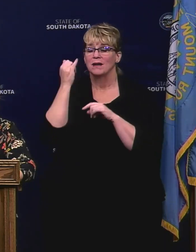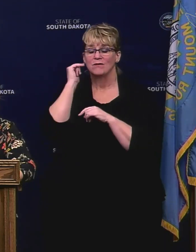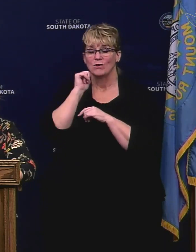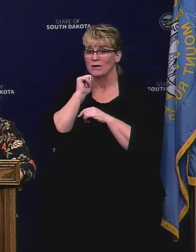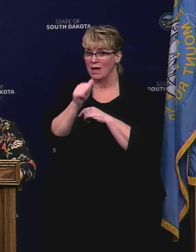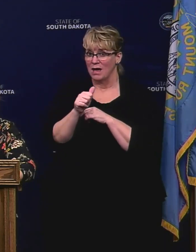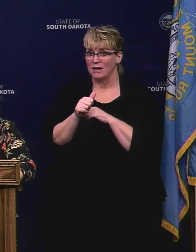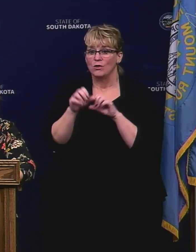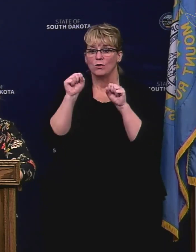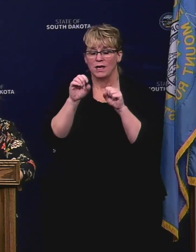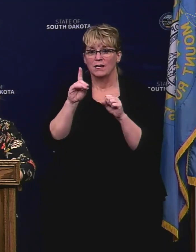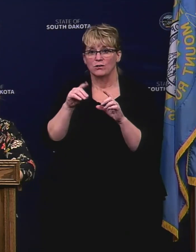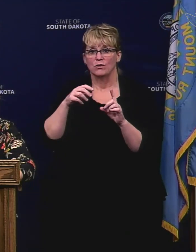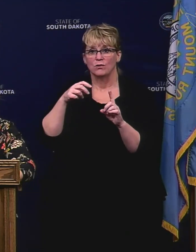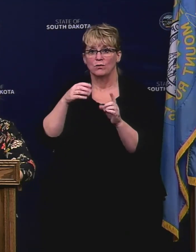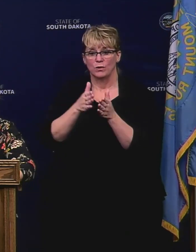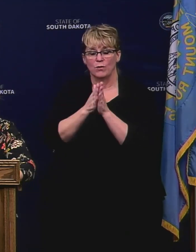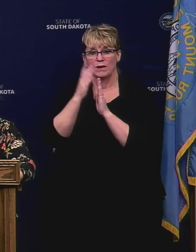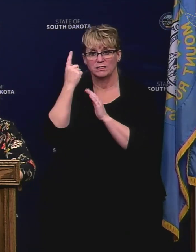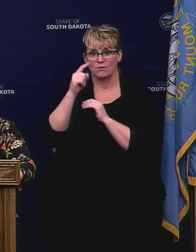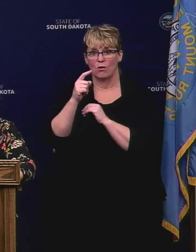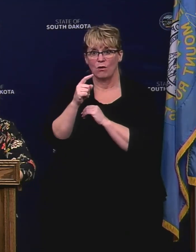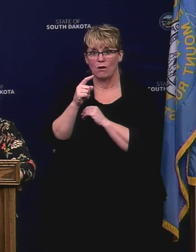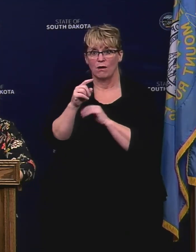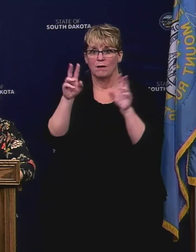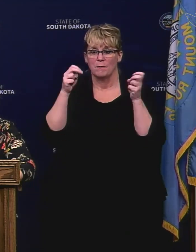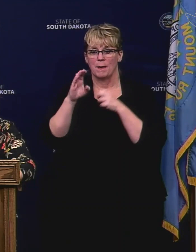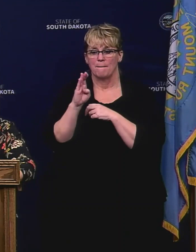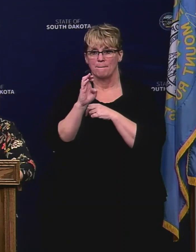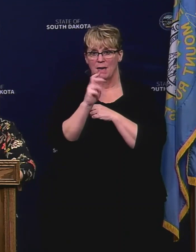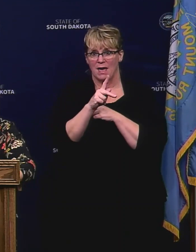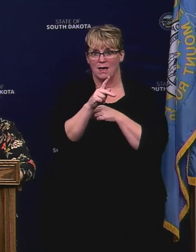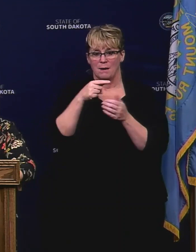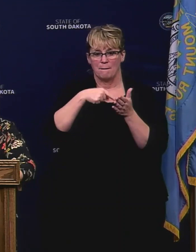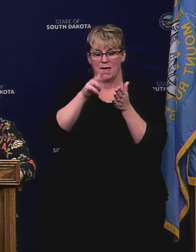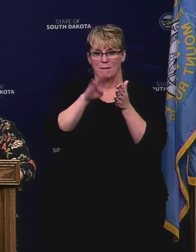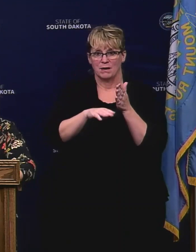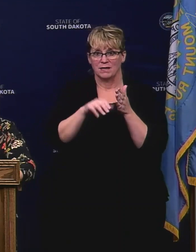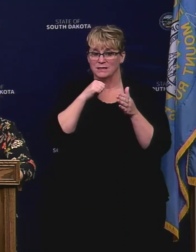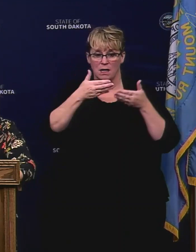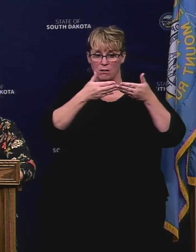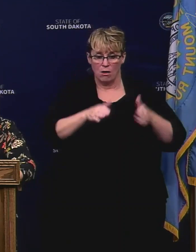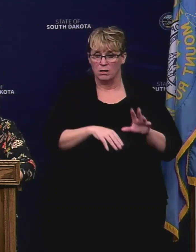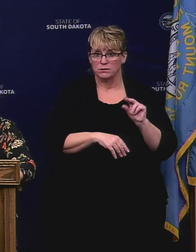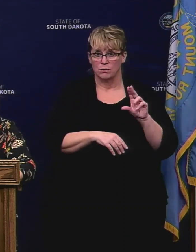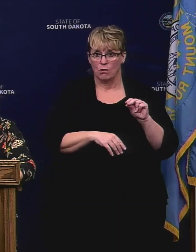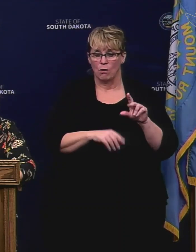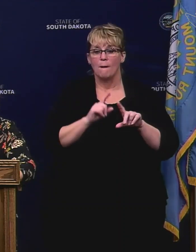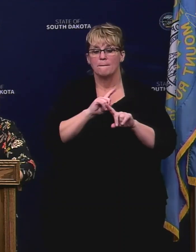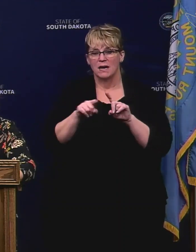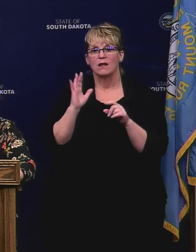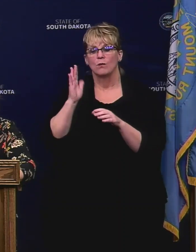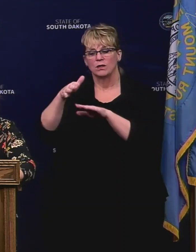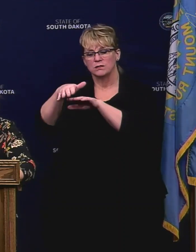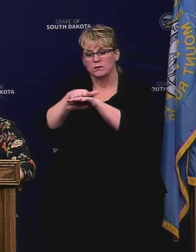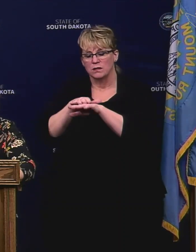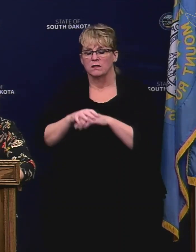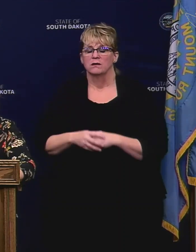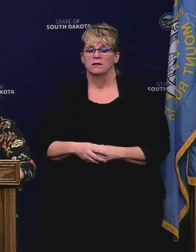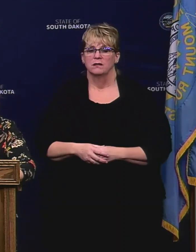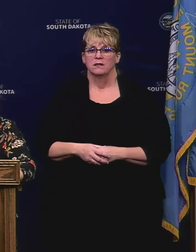you can do that request for back payments. So nothing is lost. It's just going to slow things down a little bit. And again,